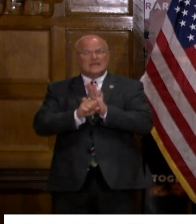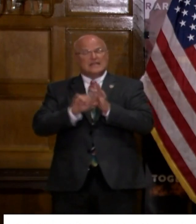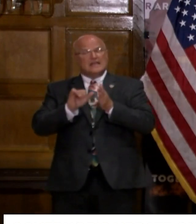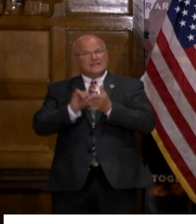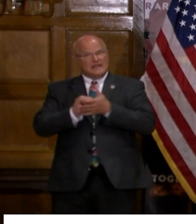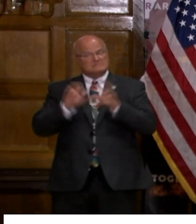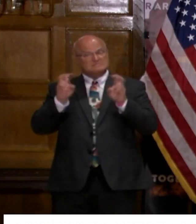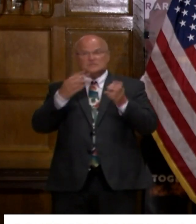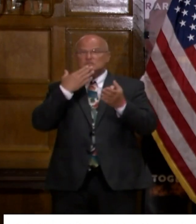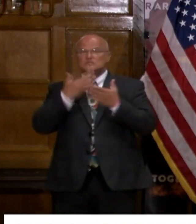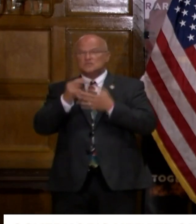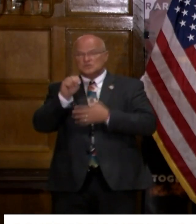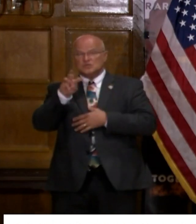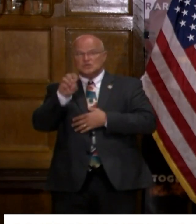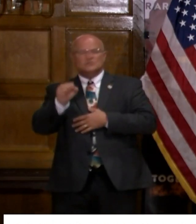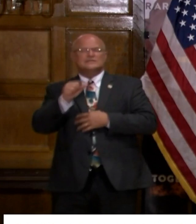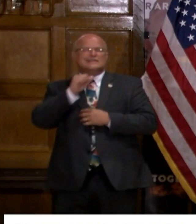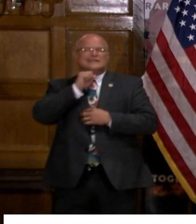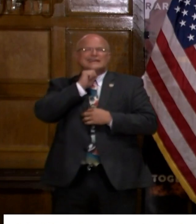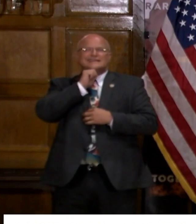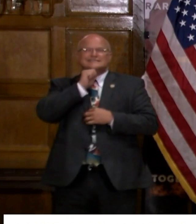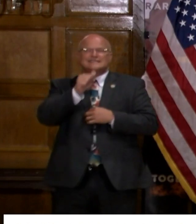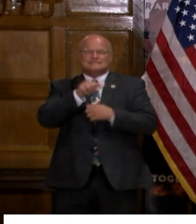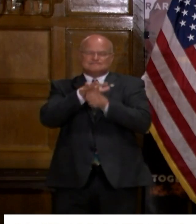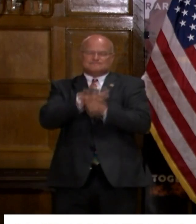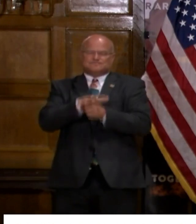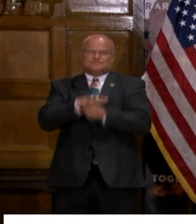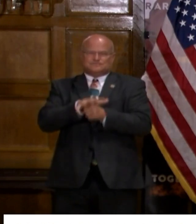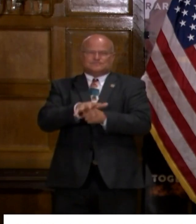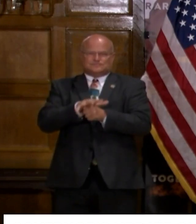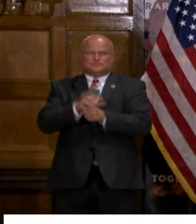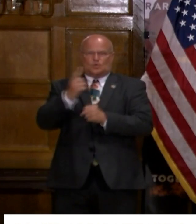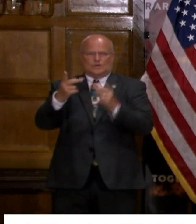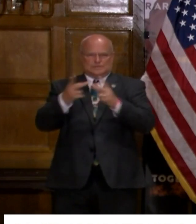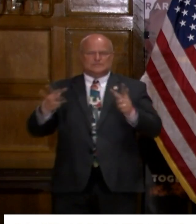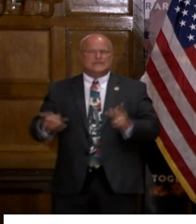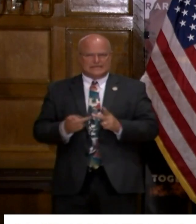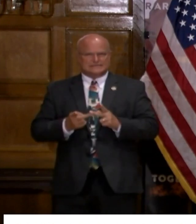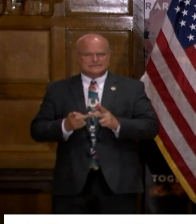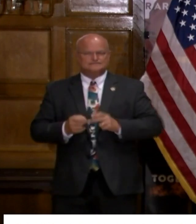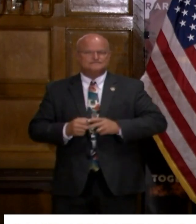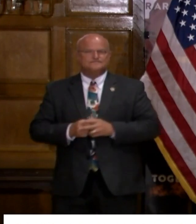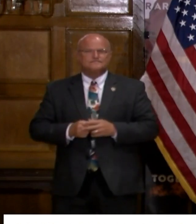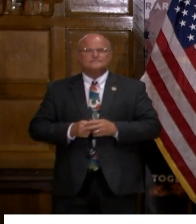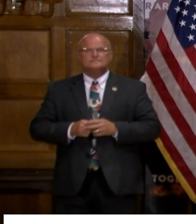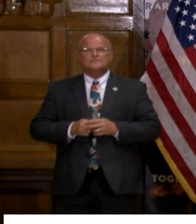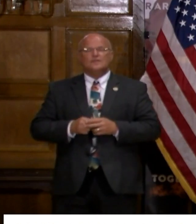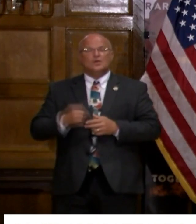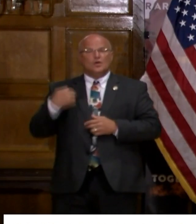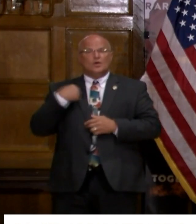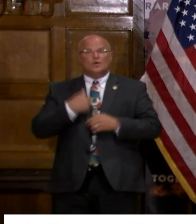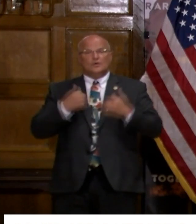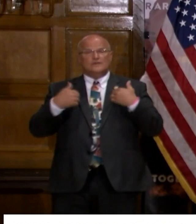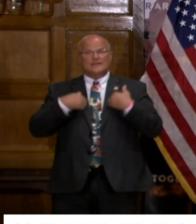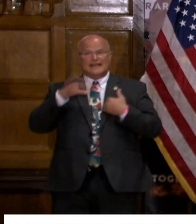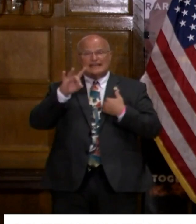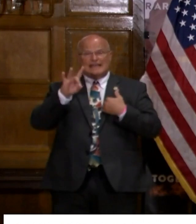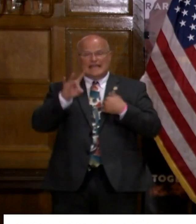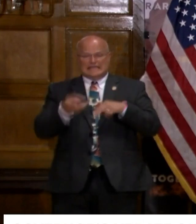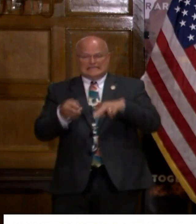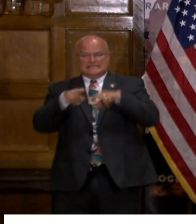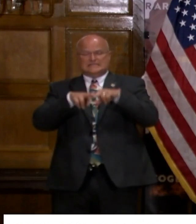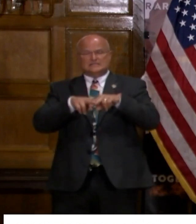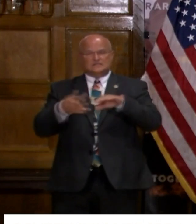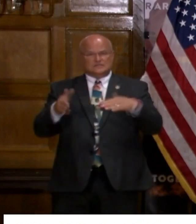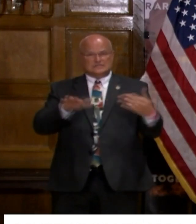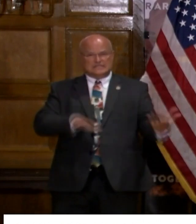is good news, and it doesn't strain our capacity to a great extent. We've had 8 additional